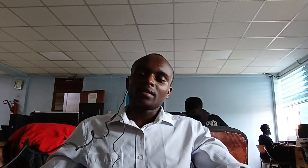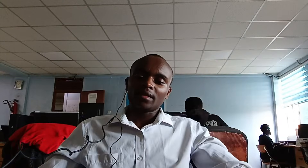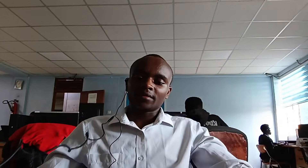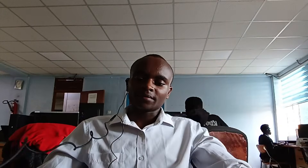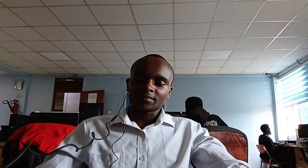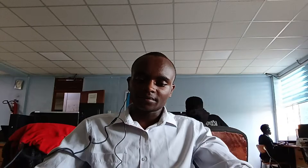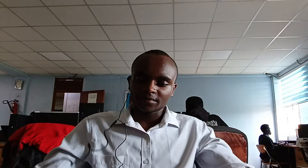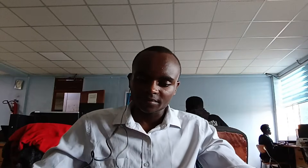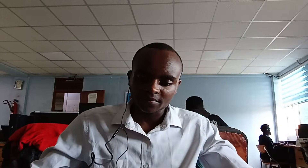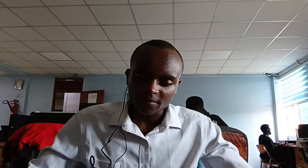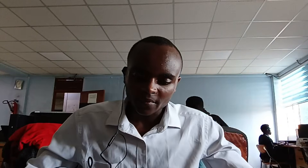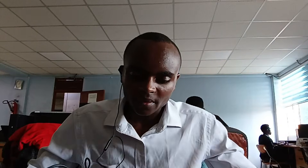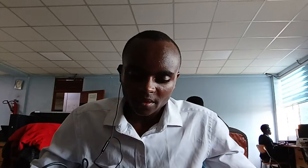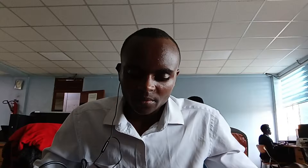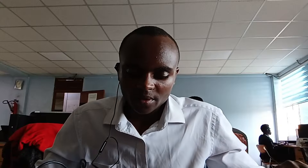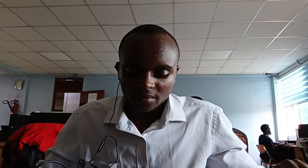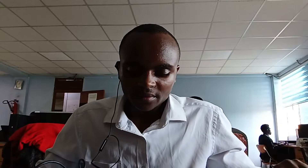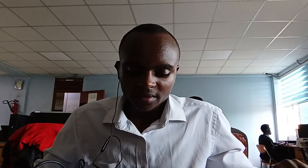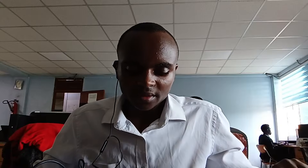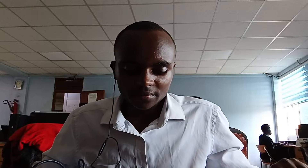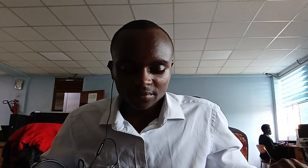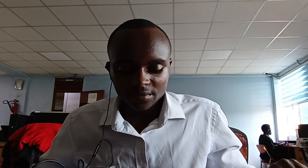Okay, have the sign for